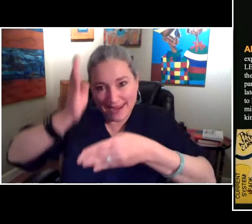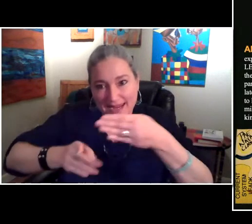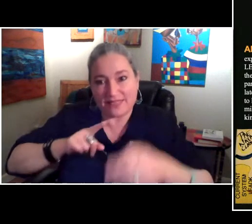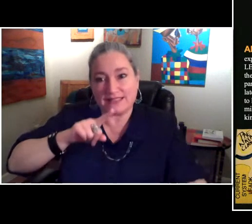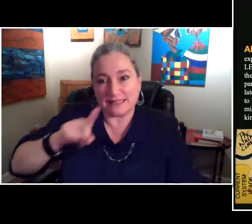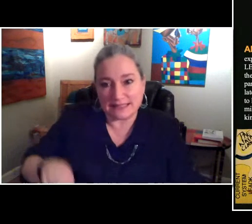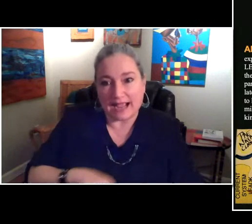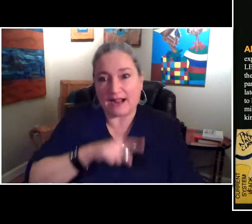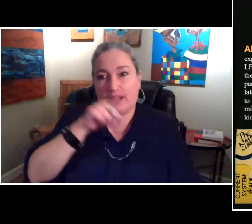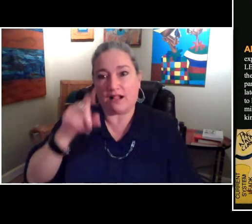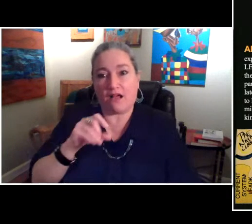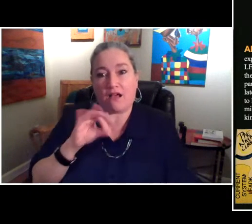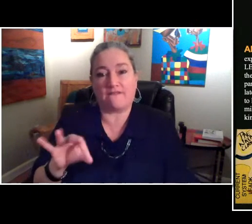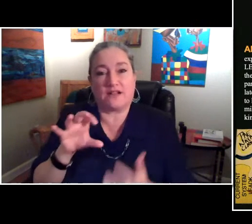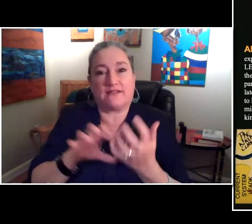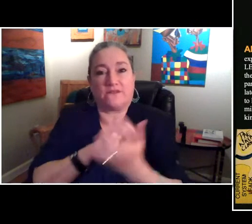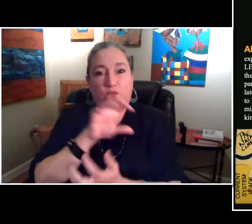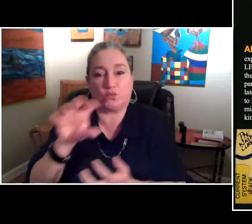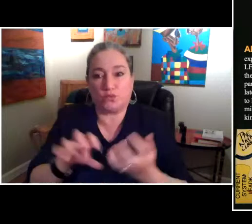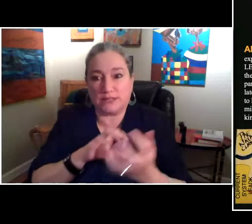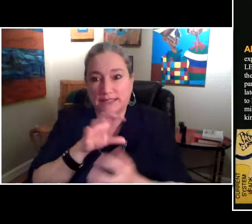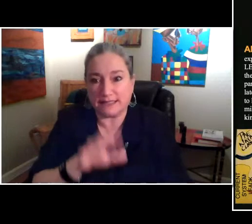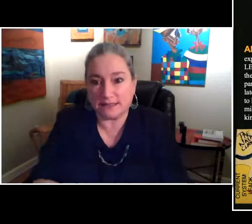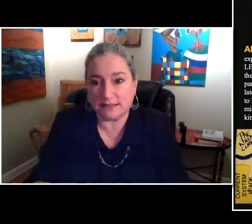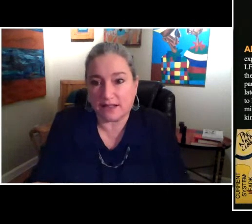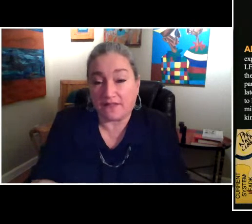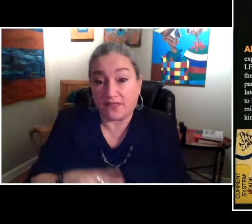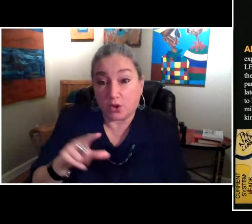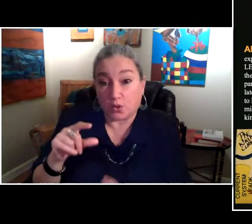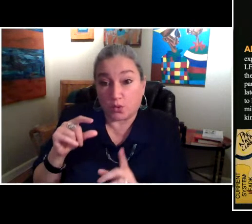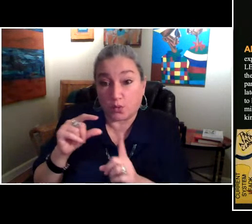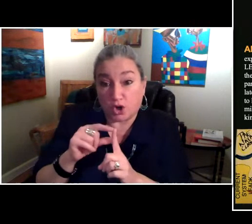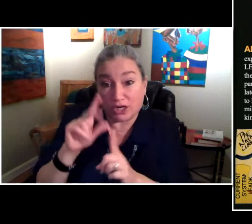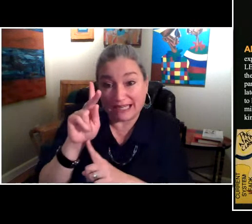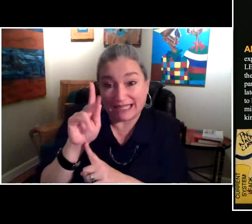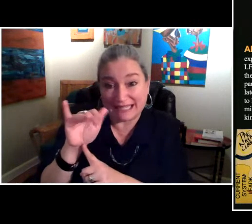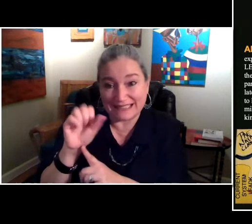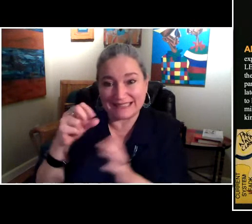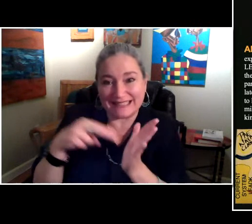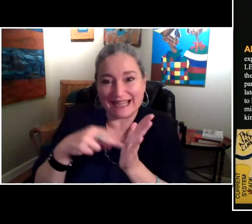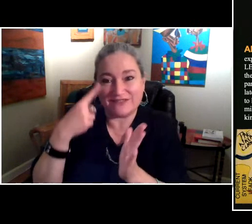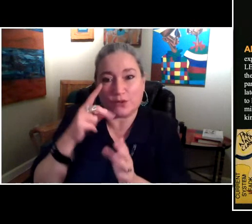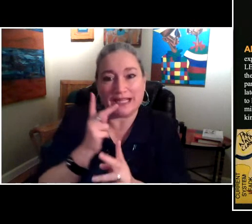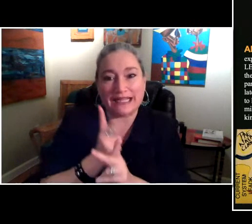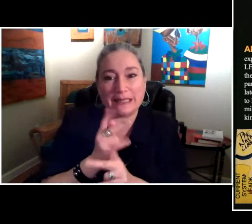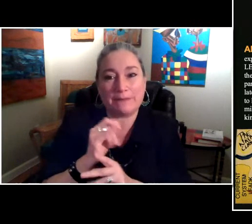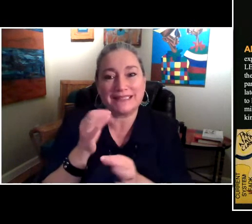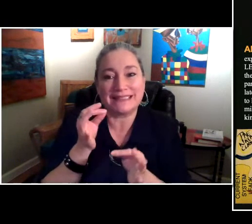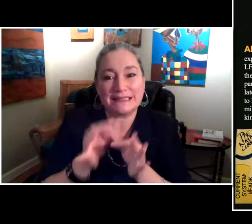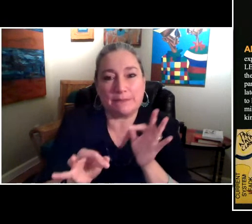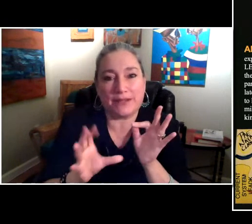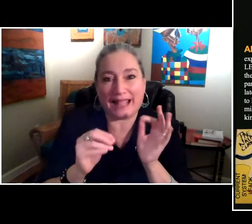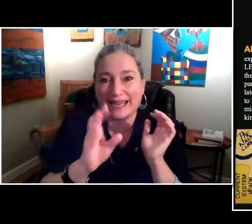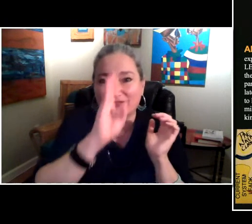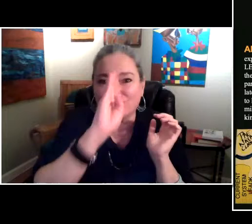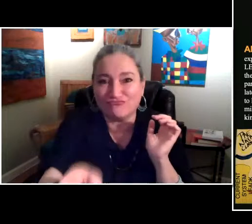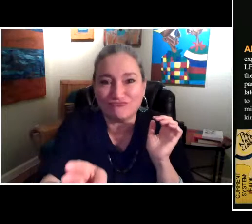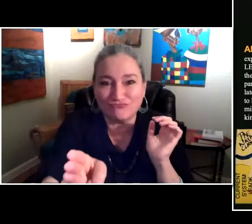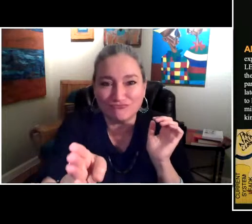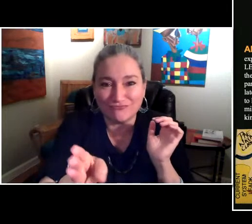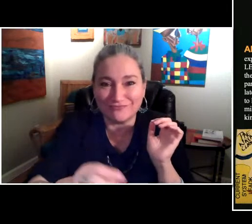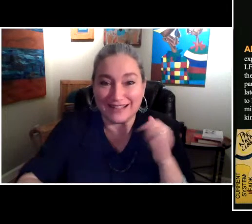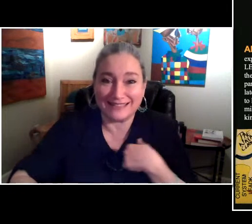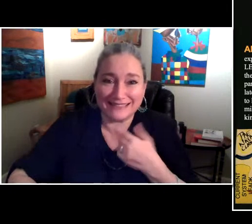yellow hand represents deaf professionals, DCCW resources, and ending the cycle of confusion. The